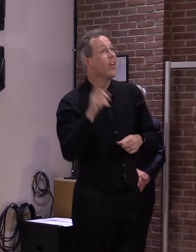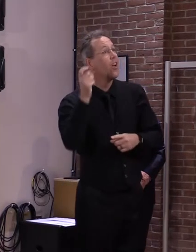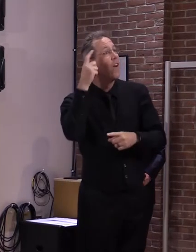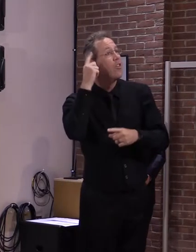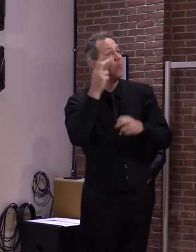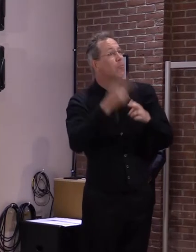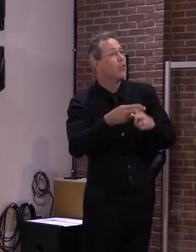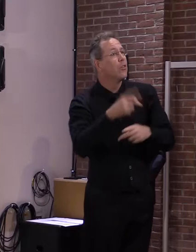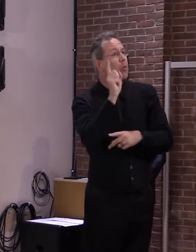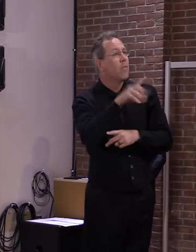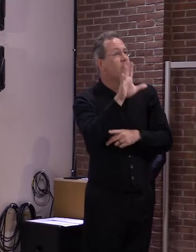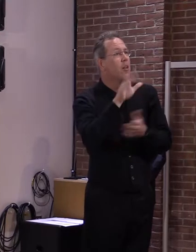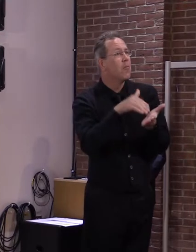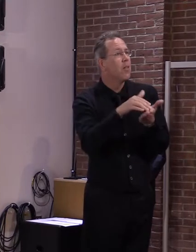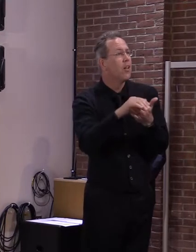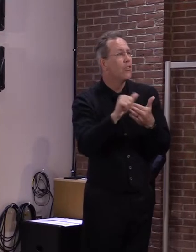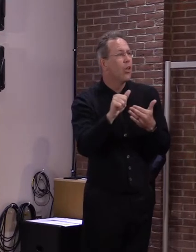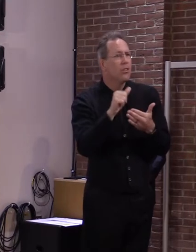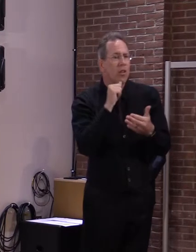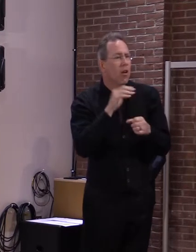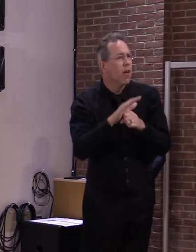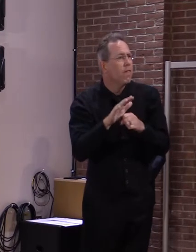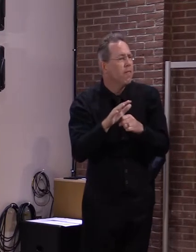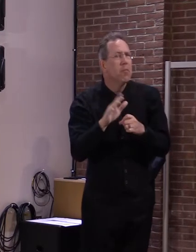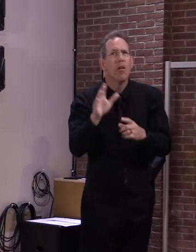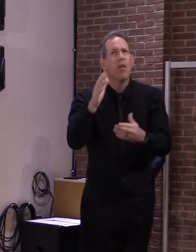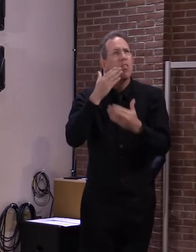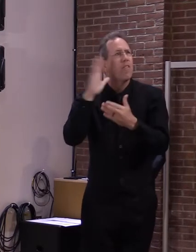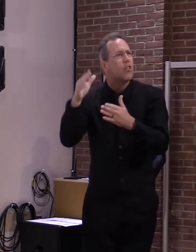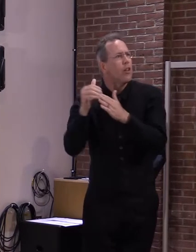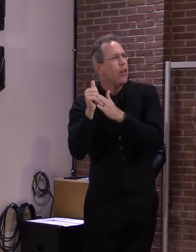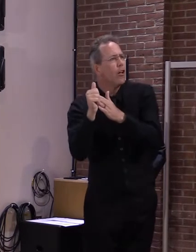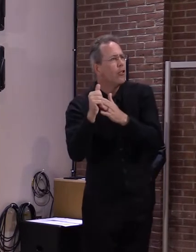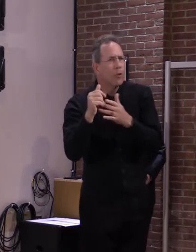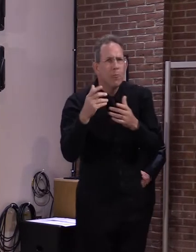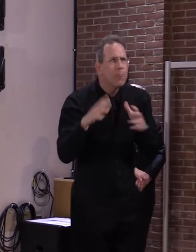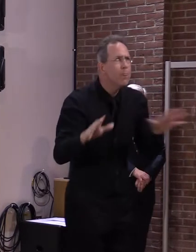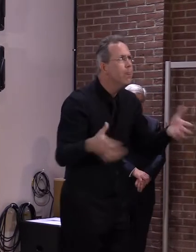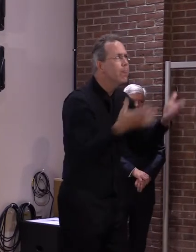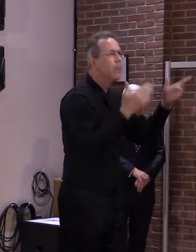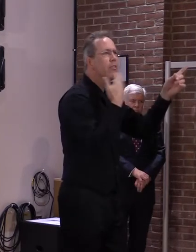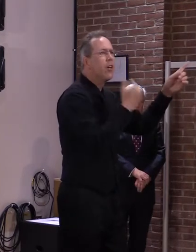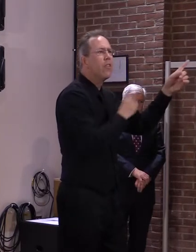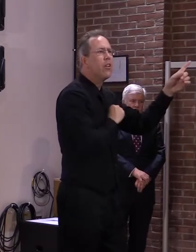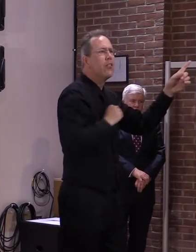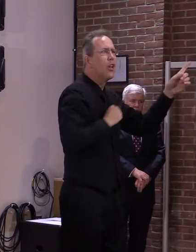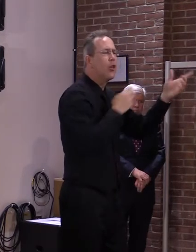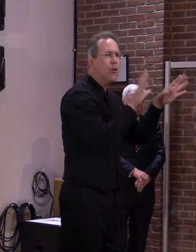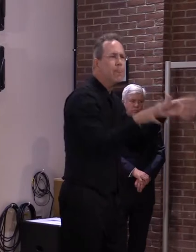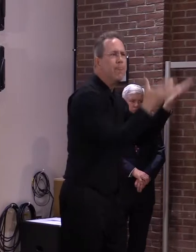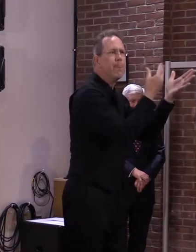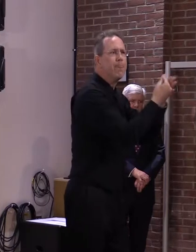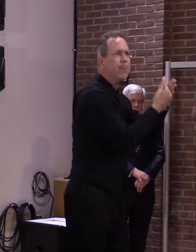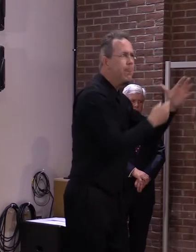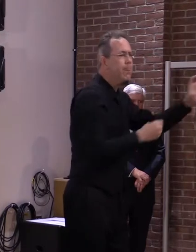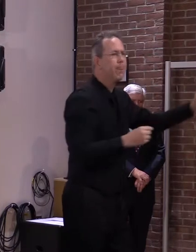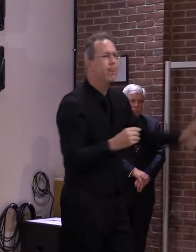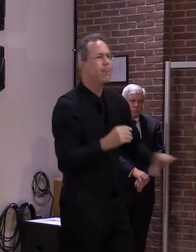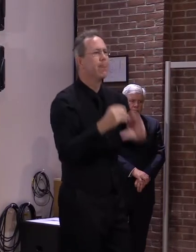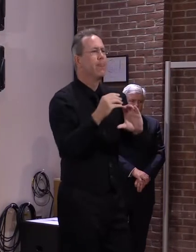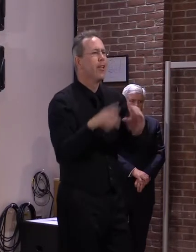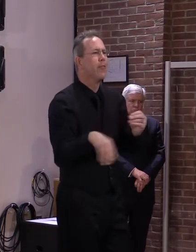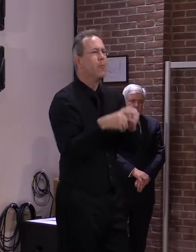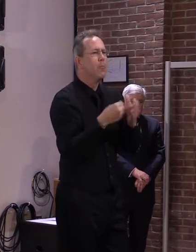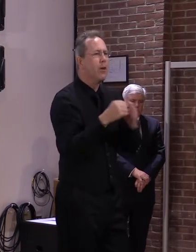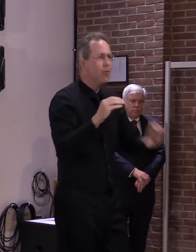his leadership, Senator Sanders, the Agency of Education, and the Vermont Legislature, that additional $2.35 million has been